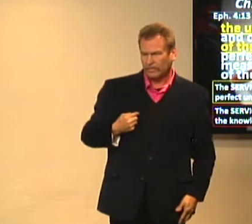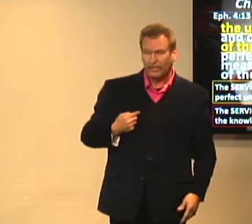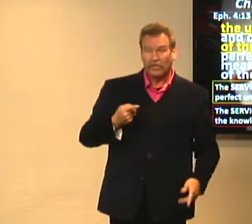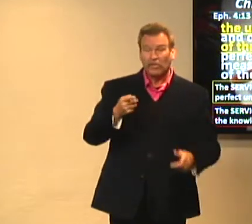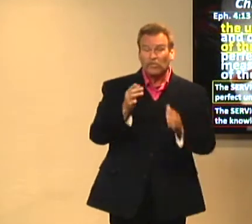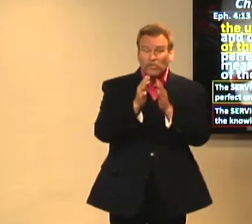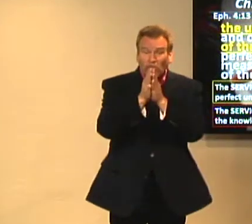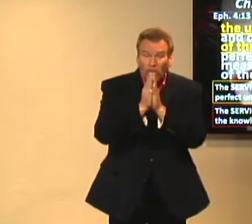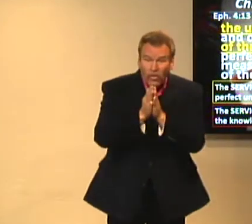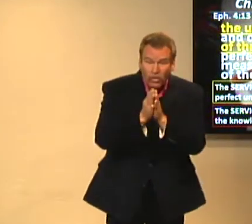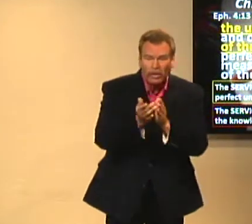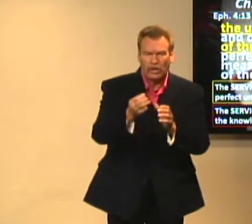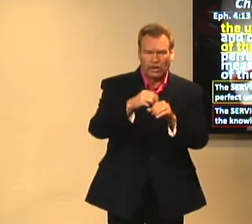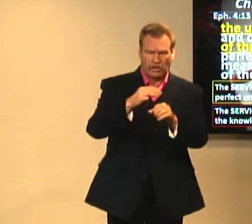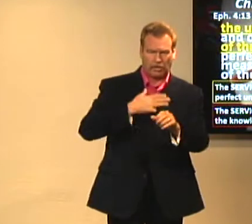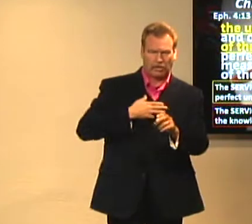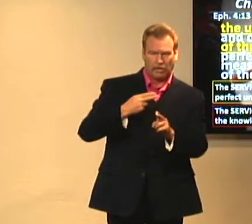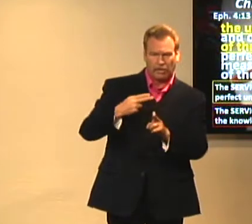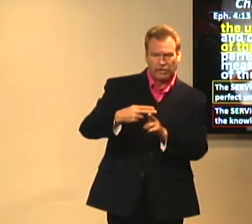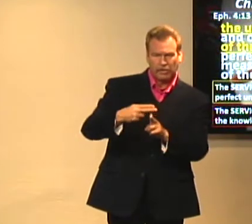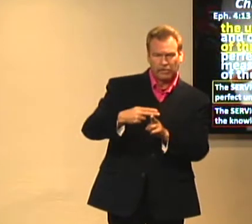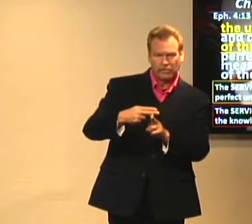And that's why Jesus said, everyone must come to me.